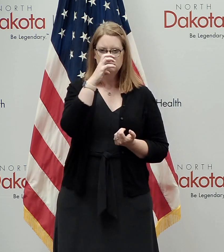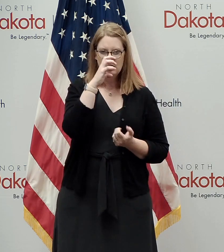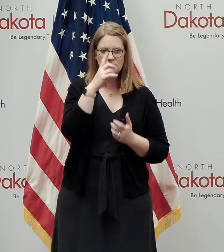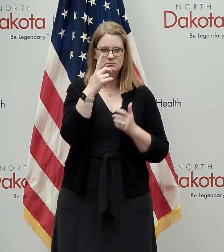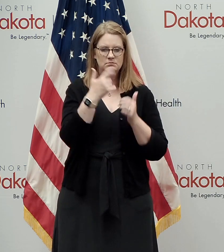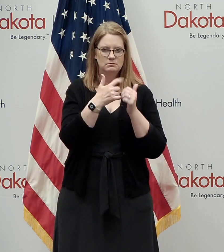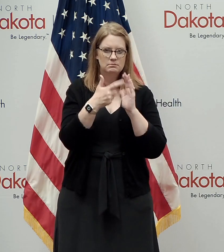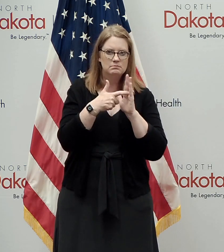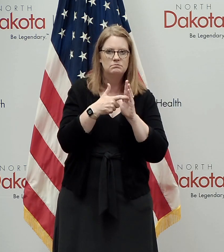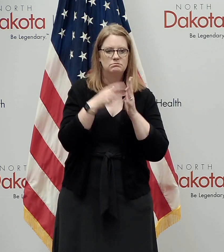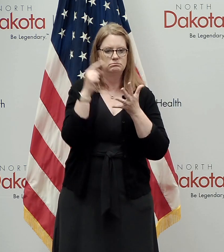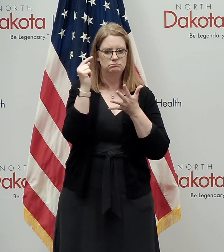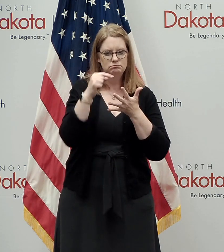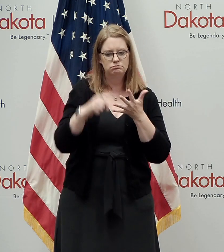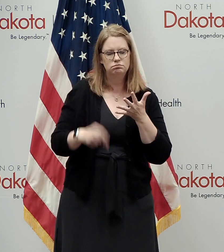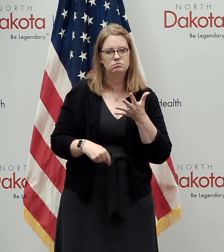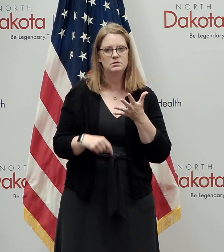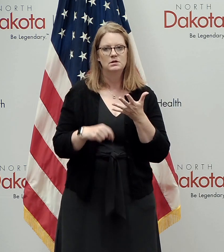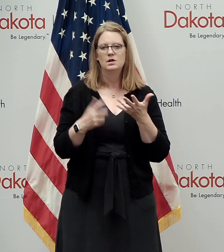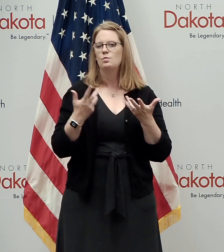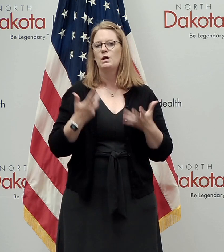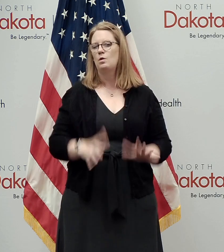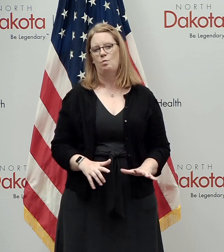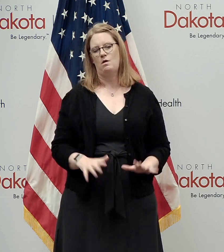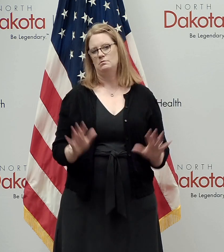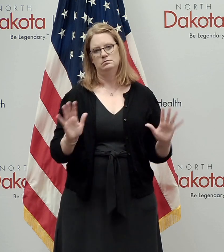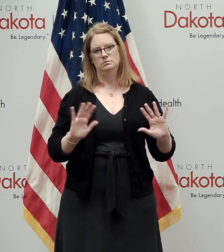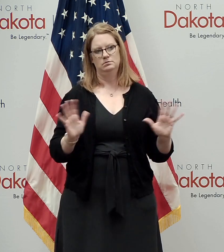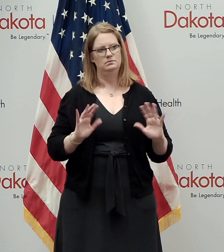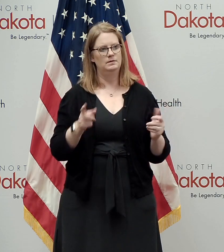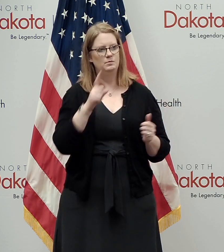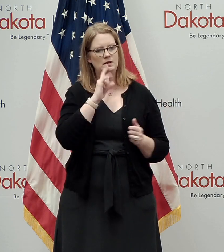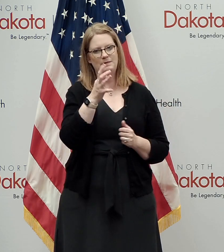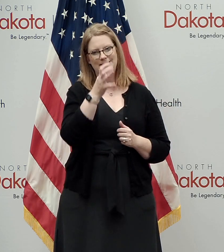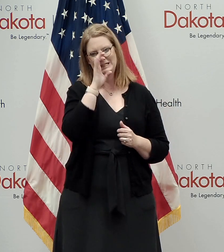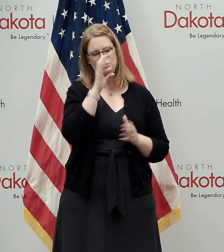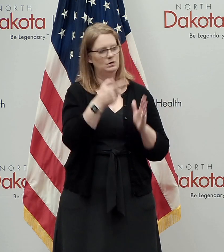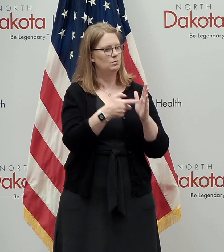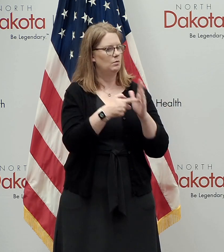you know, we don't want to, you know, back into something like that by making these strict requirements.